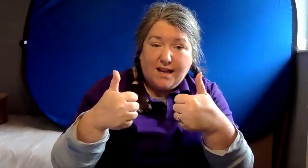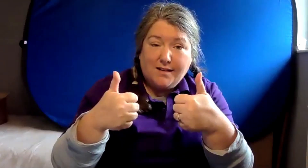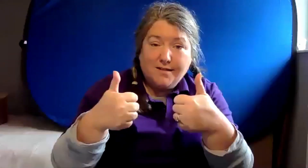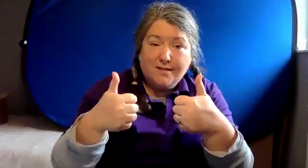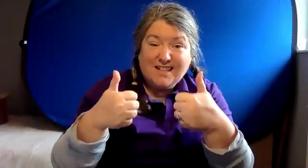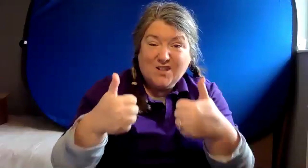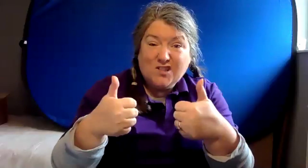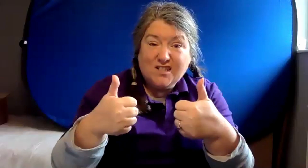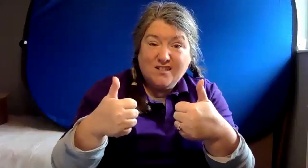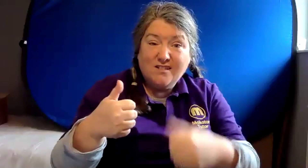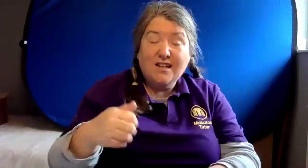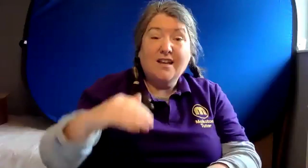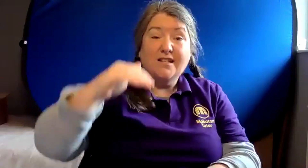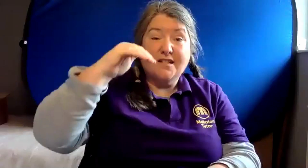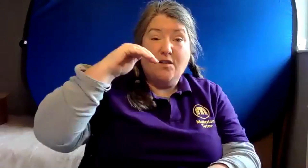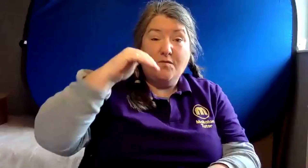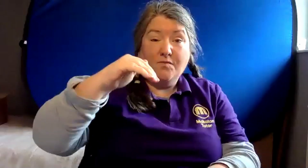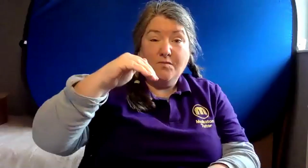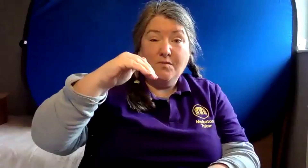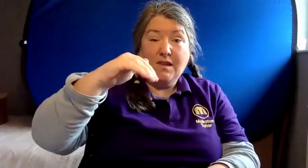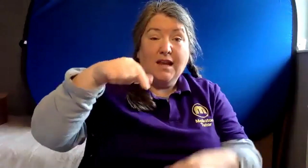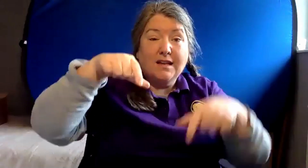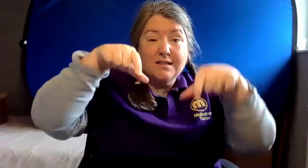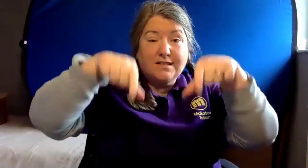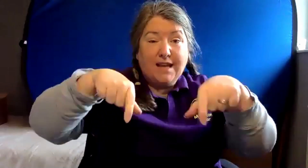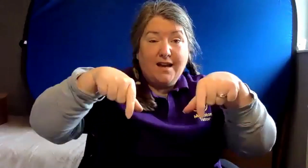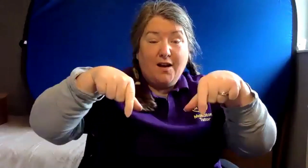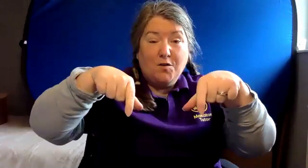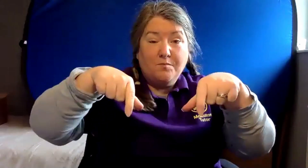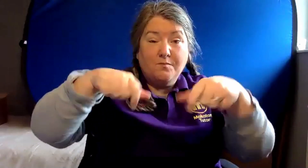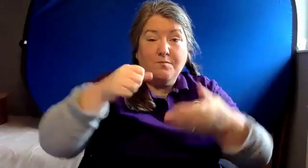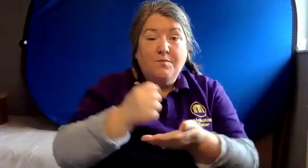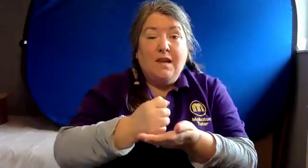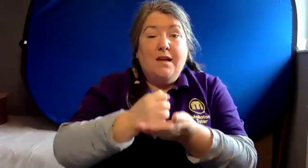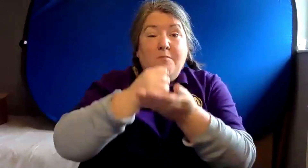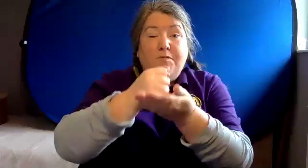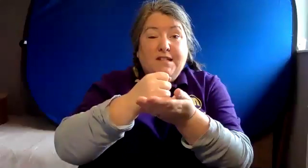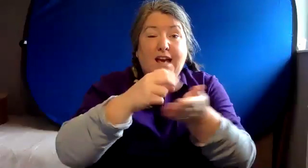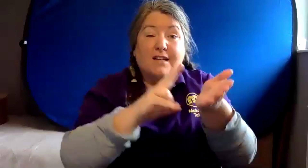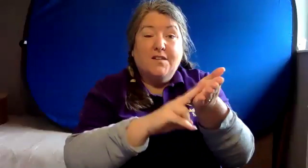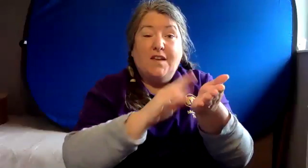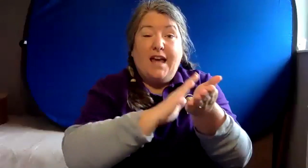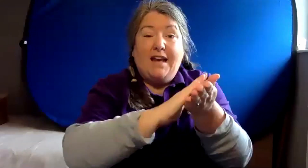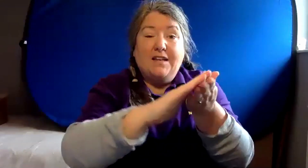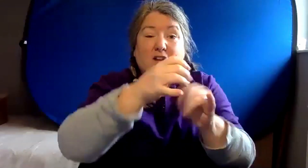end. It's good. So stay at home, protect the